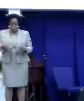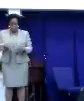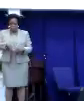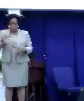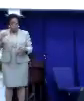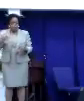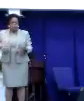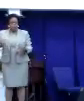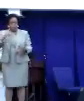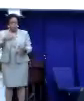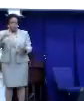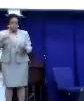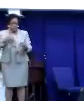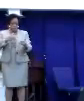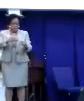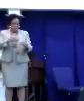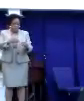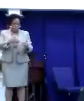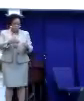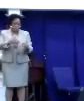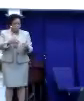of it. Or you put it